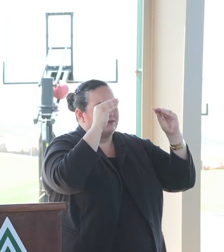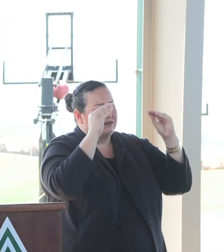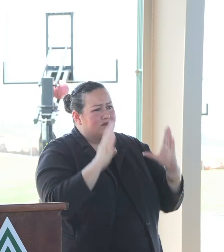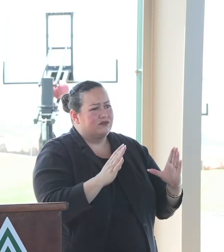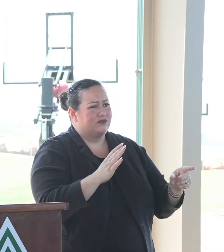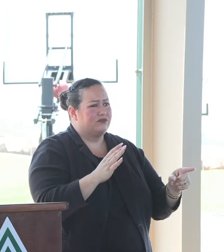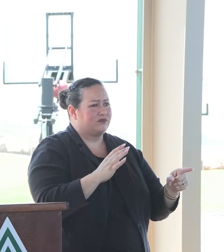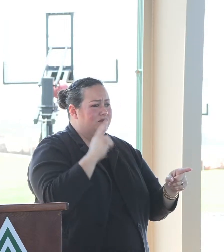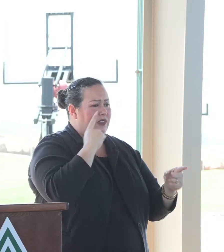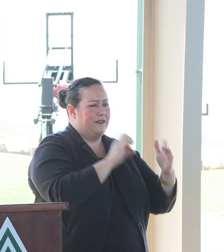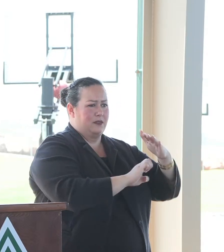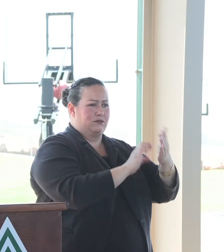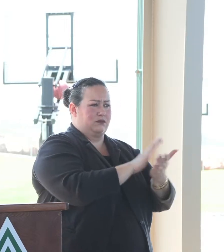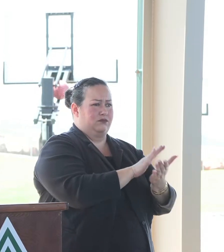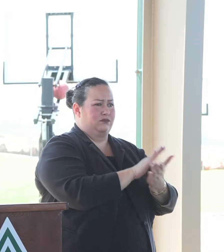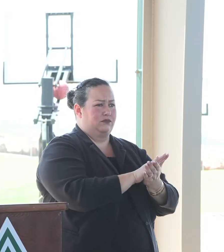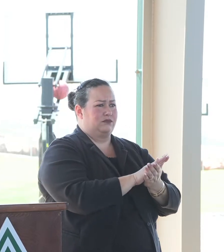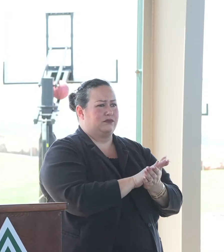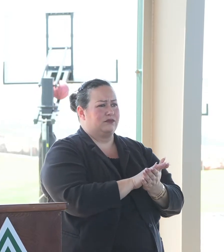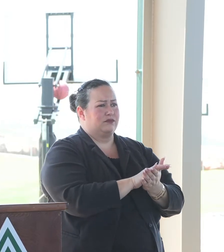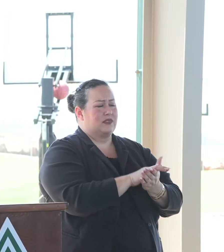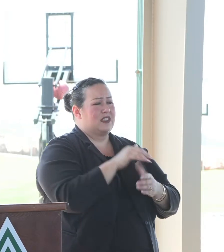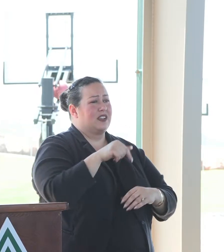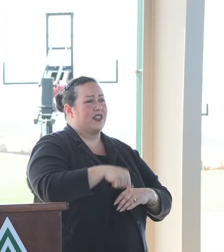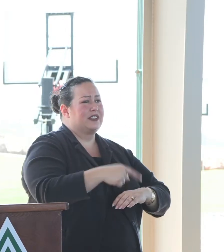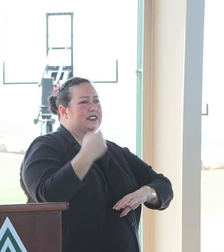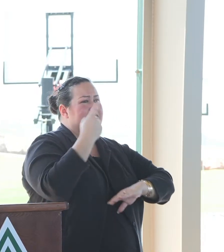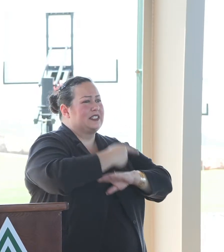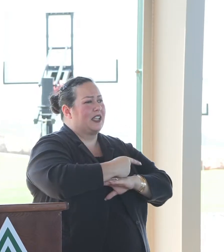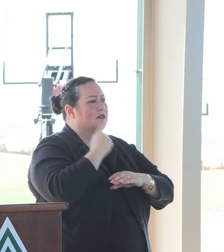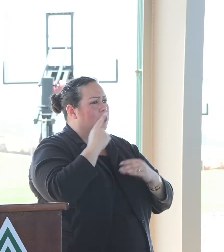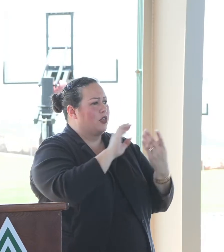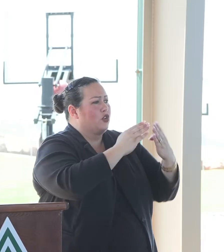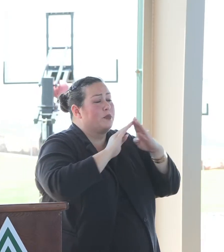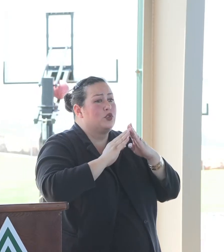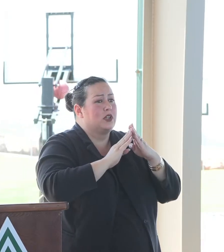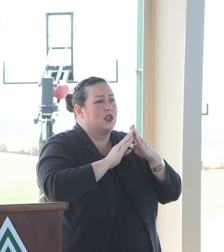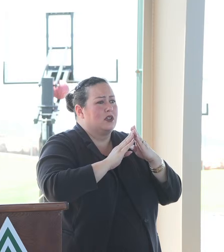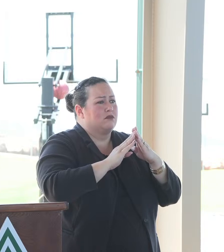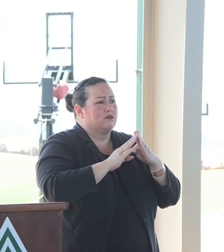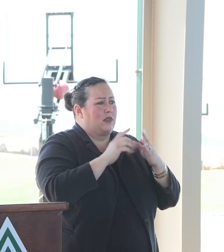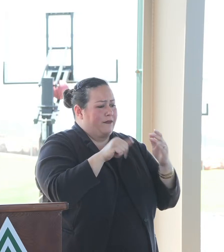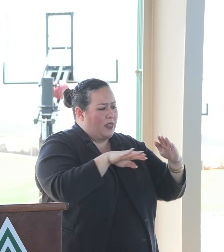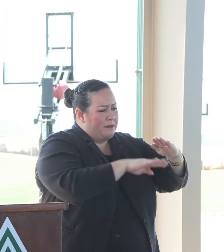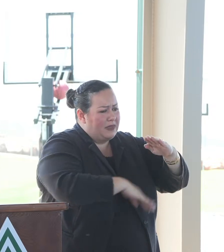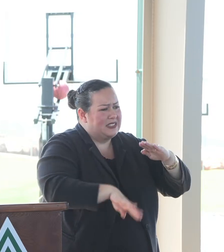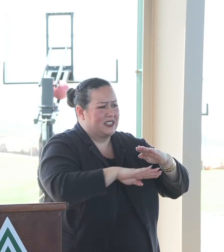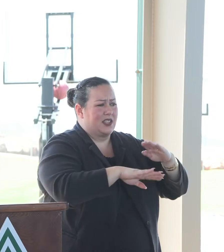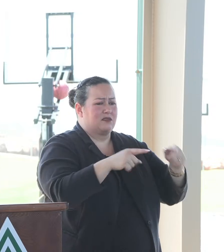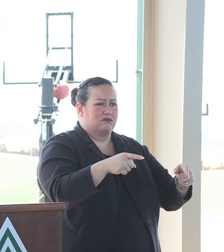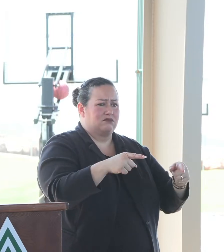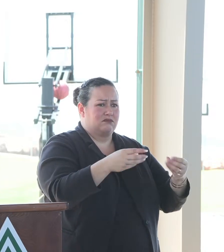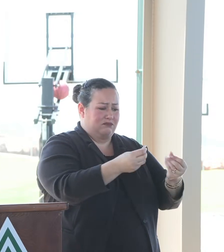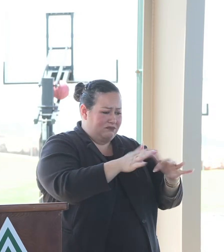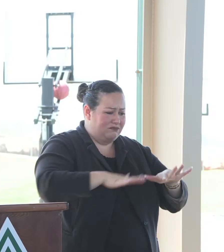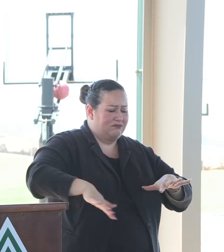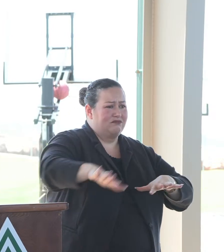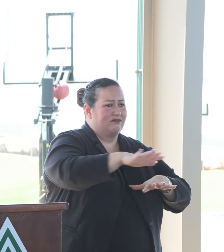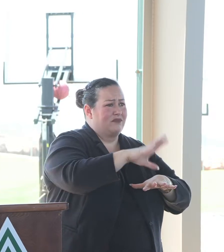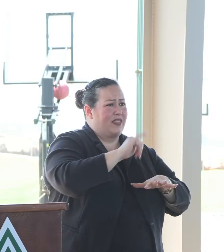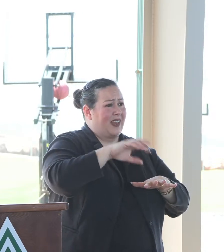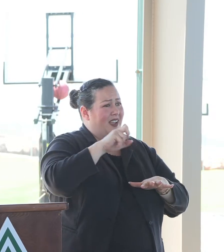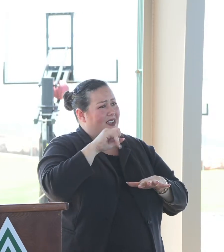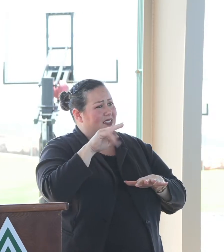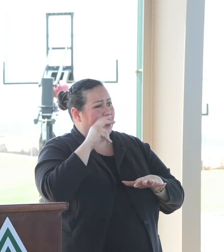School. It was the day that this community lost the basic conditions that Einstein described.